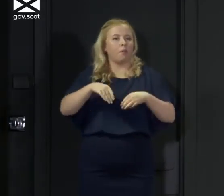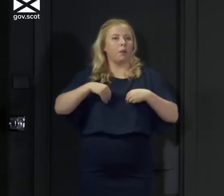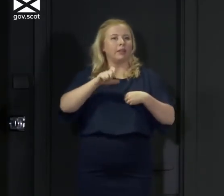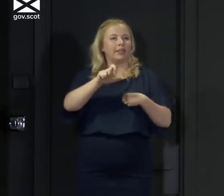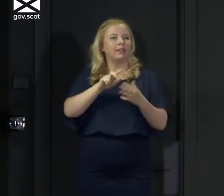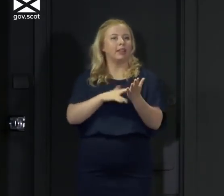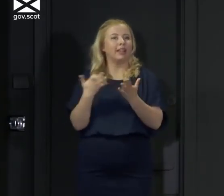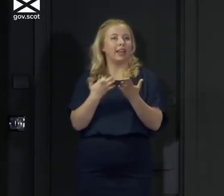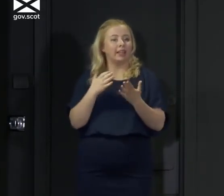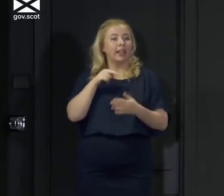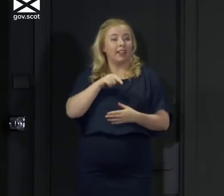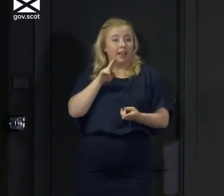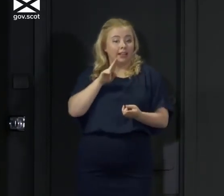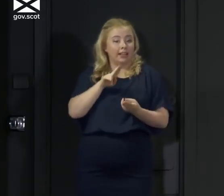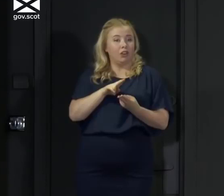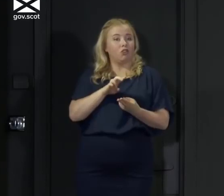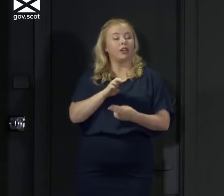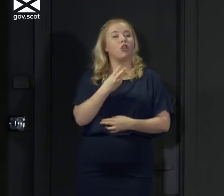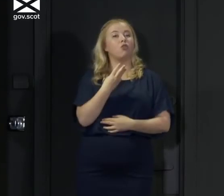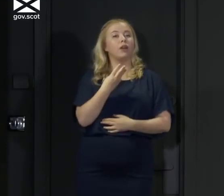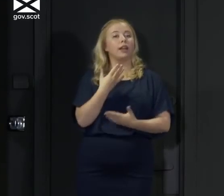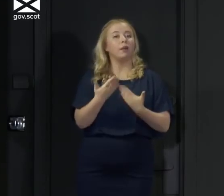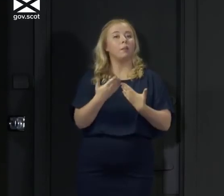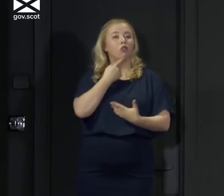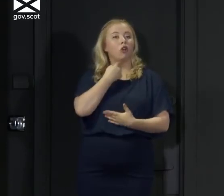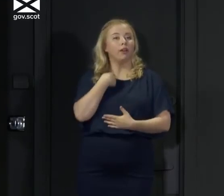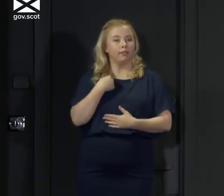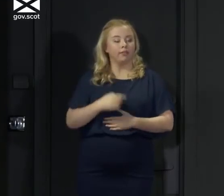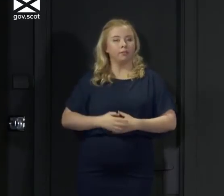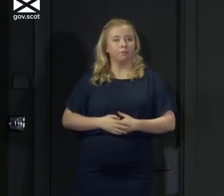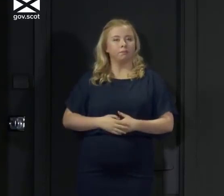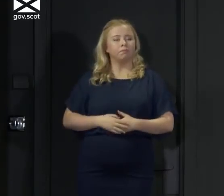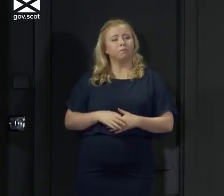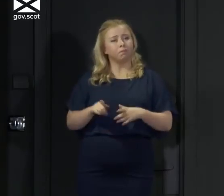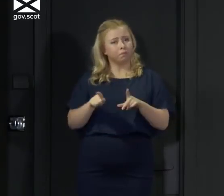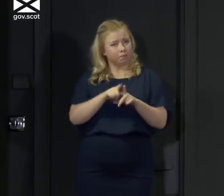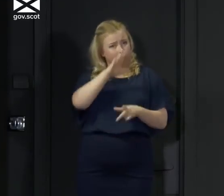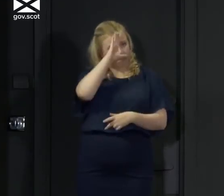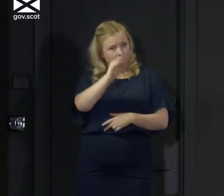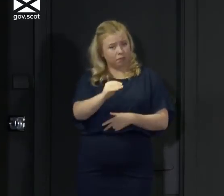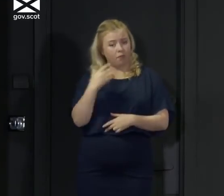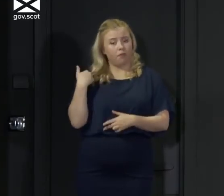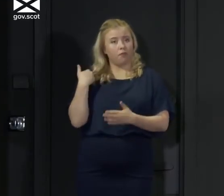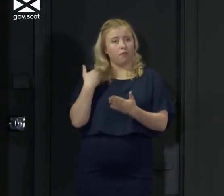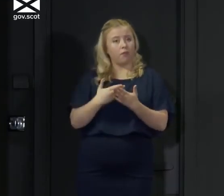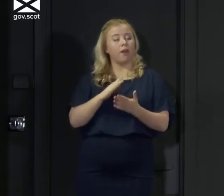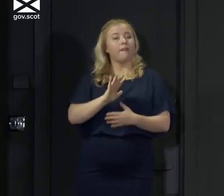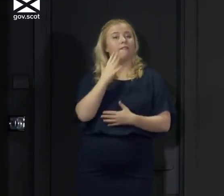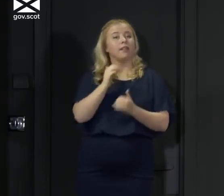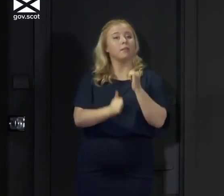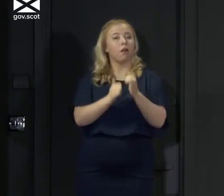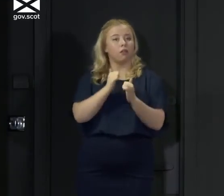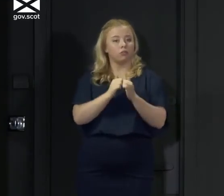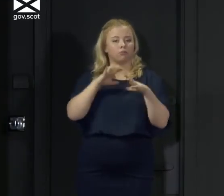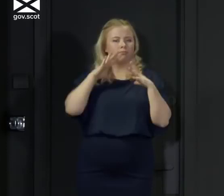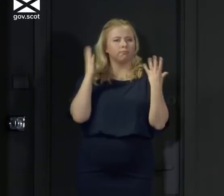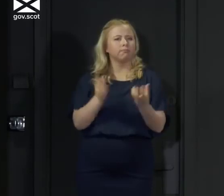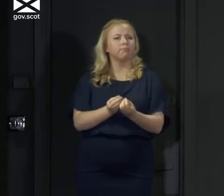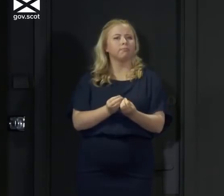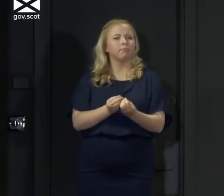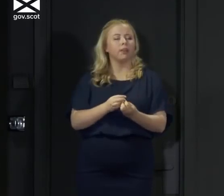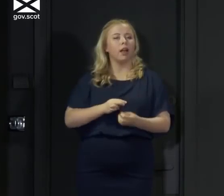a decrease of 3 since yesterday. I'm also able to confirm today that since the 5th of March, a total of